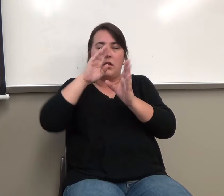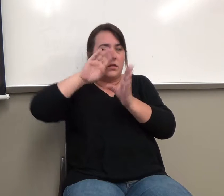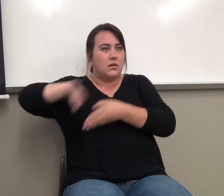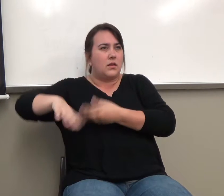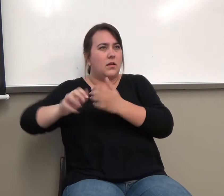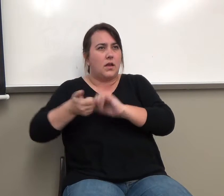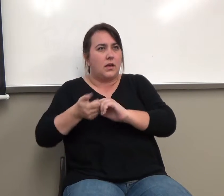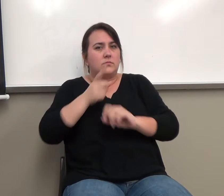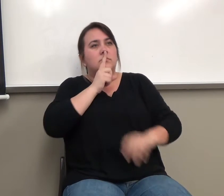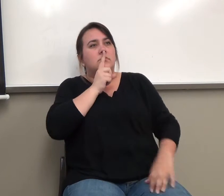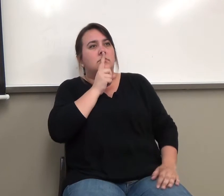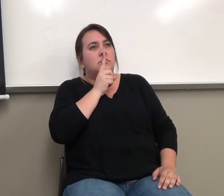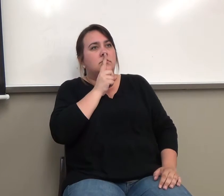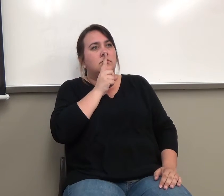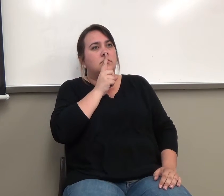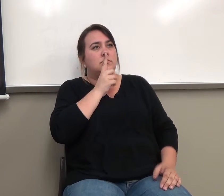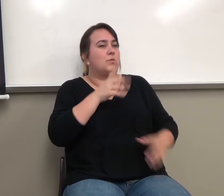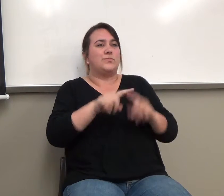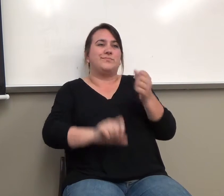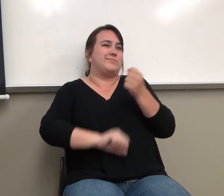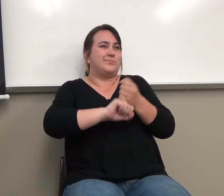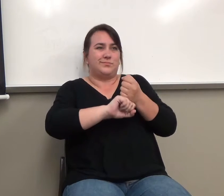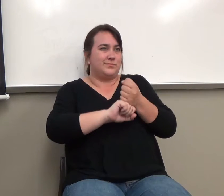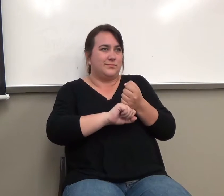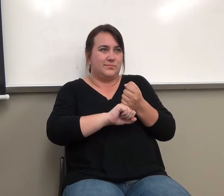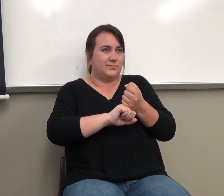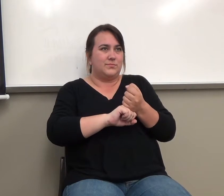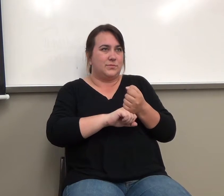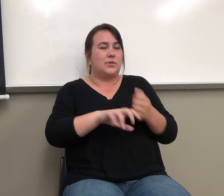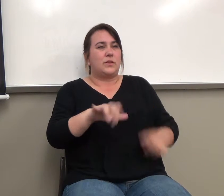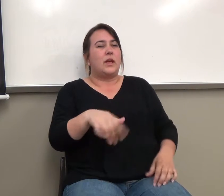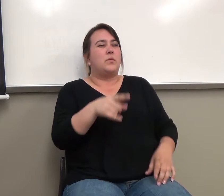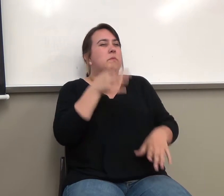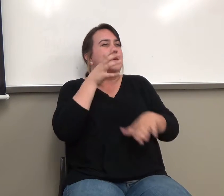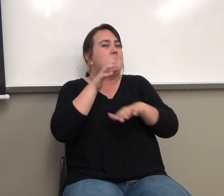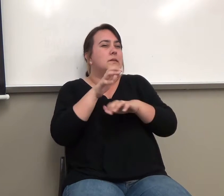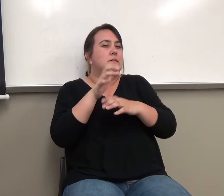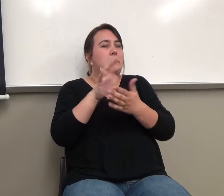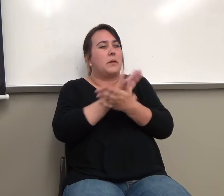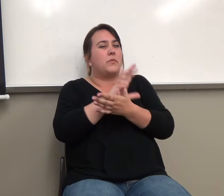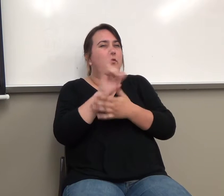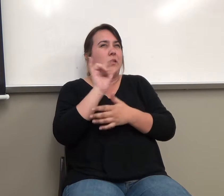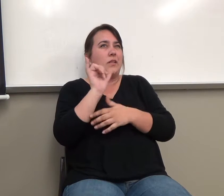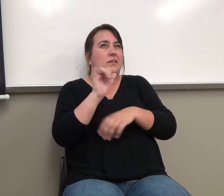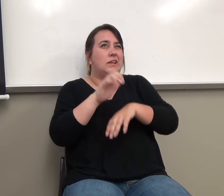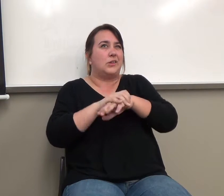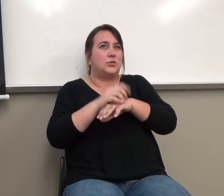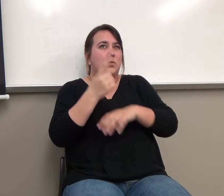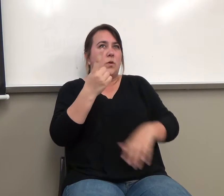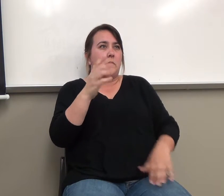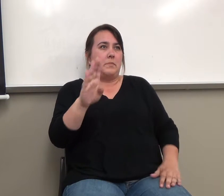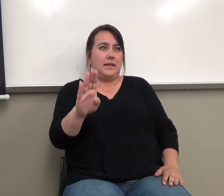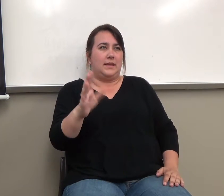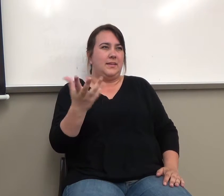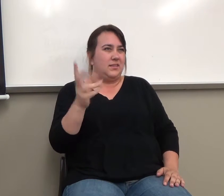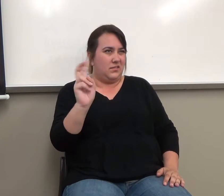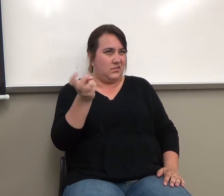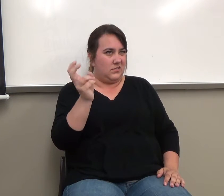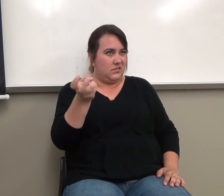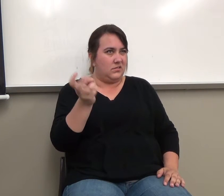Okay, and that would be a paper for an English 1B class. Now, and this is where I'm really going to be looking when I grade